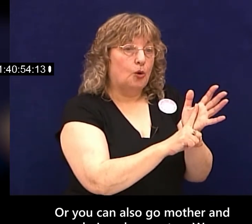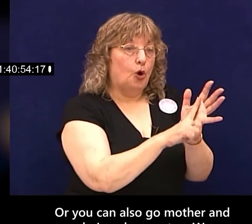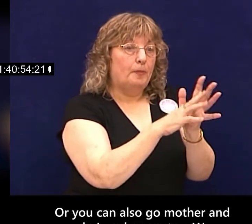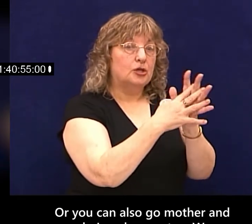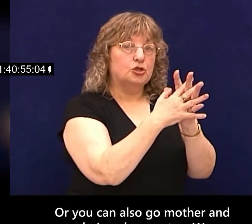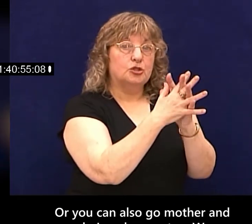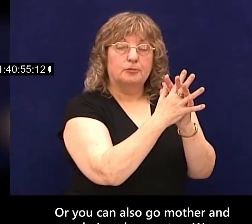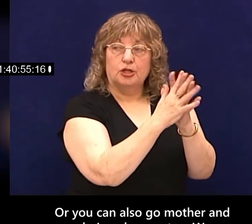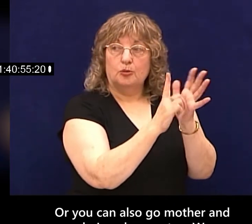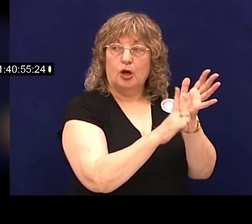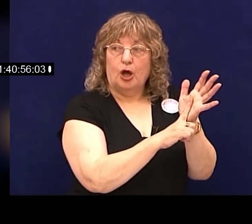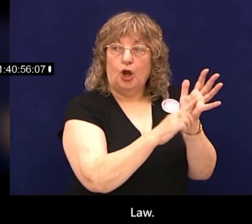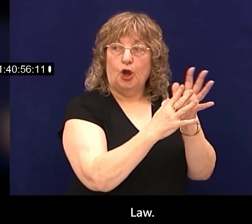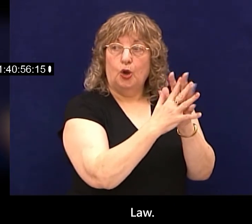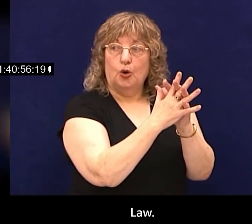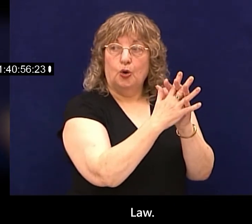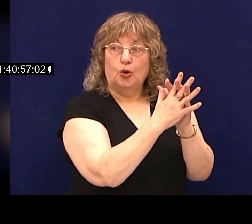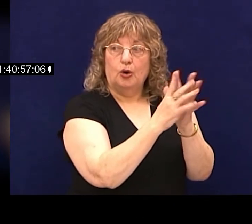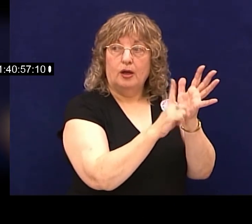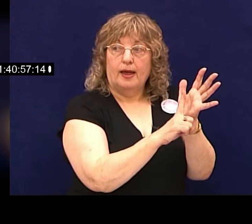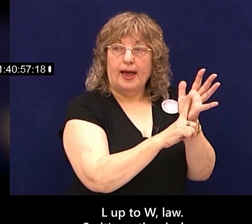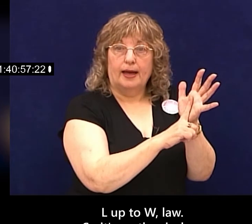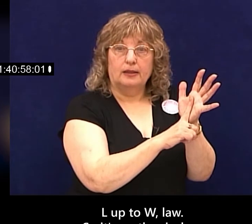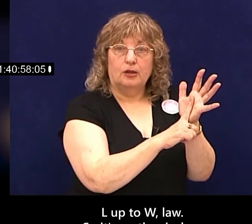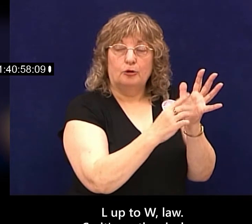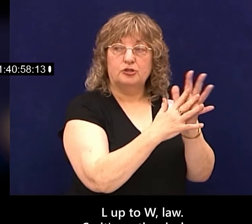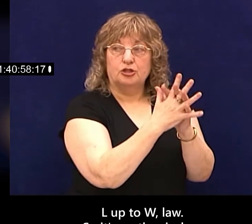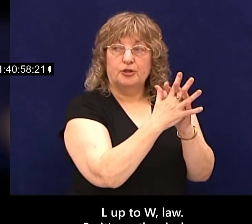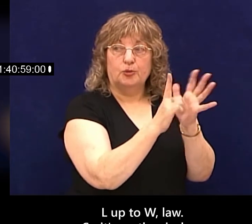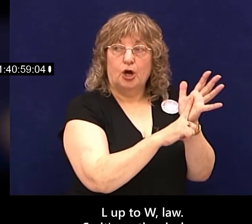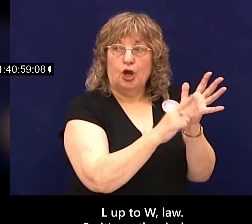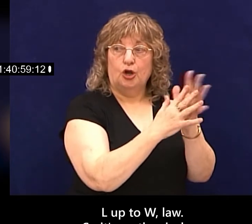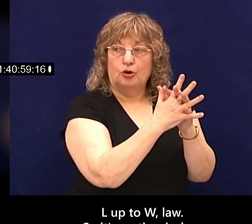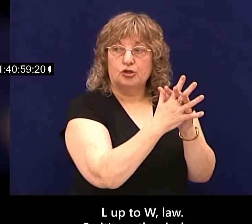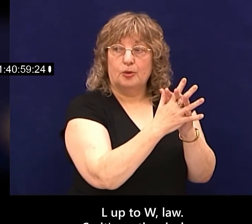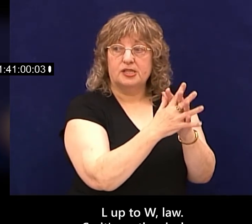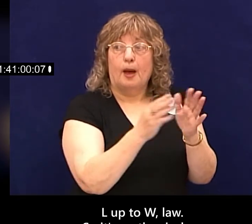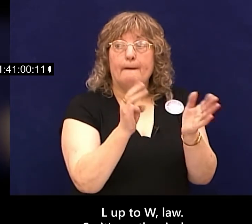up to a W, law. L up to W, law. So it's